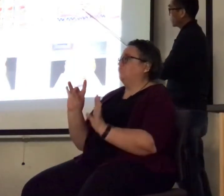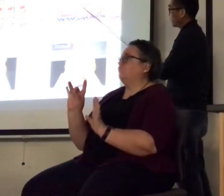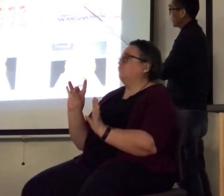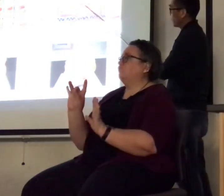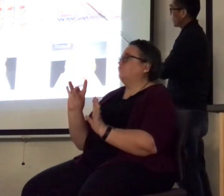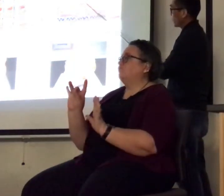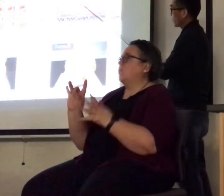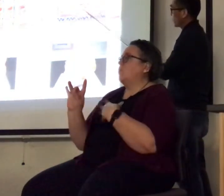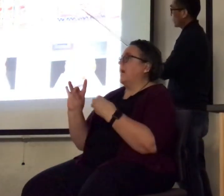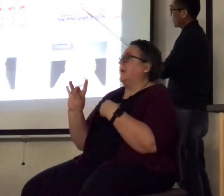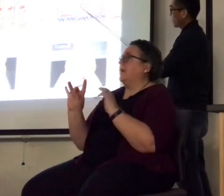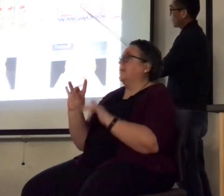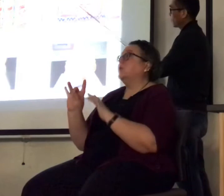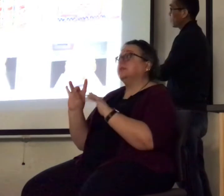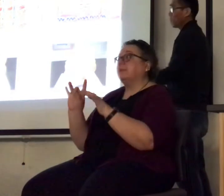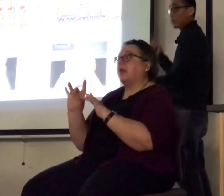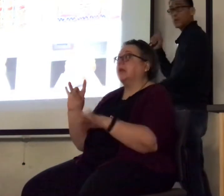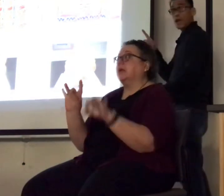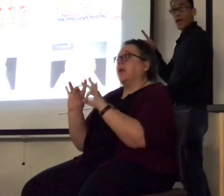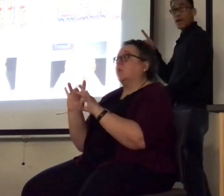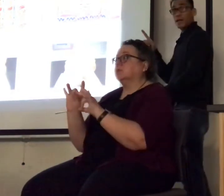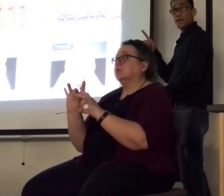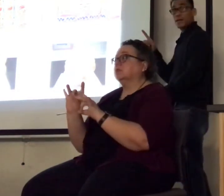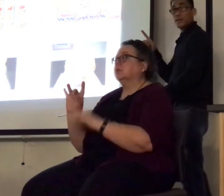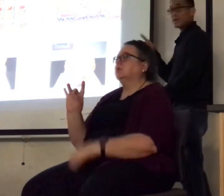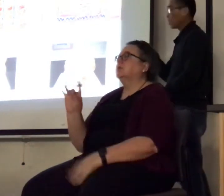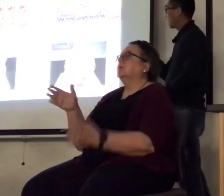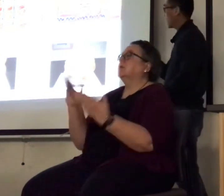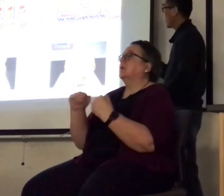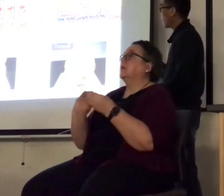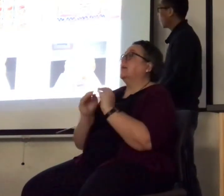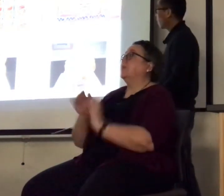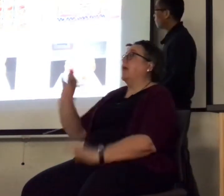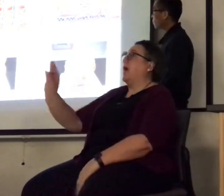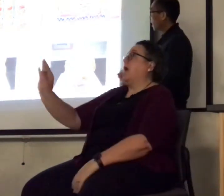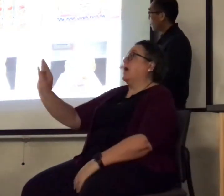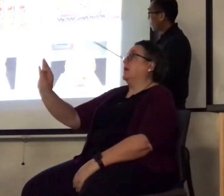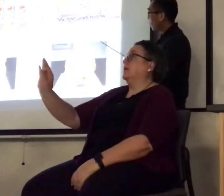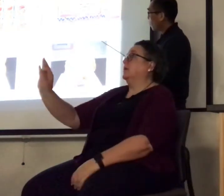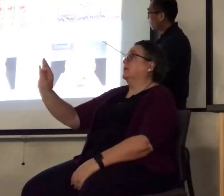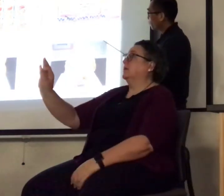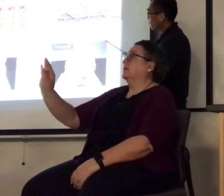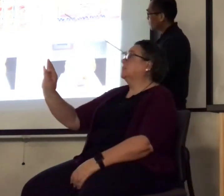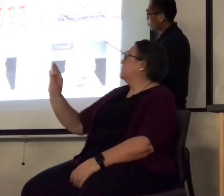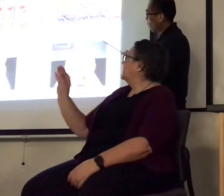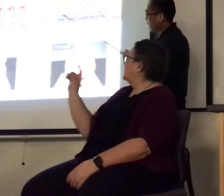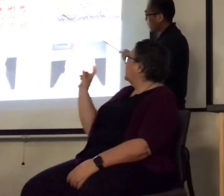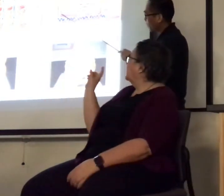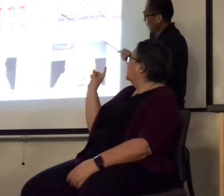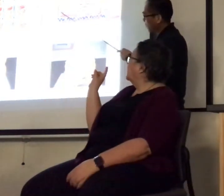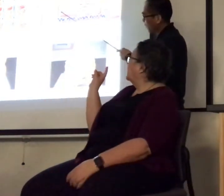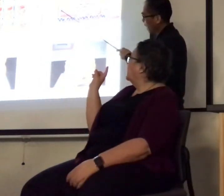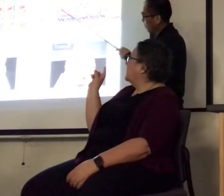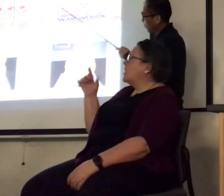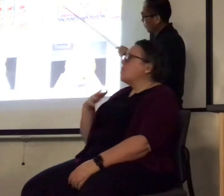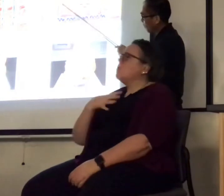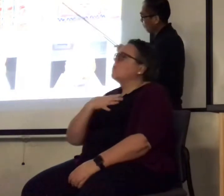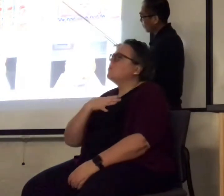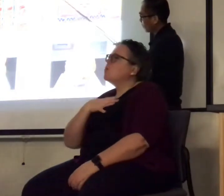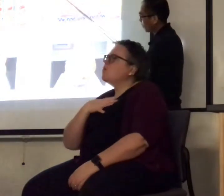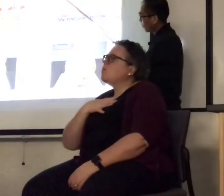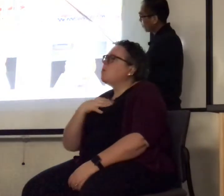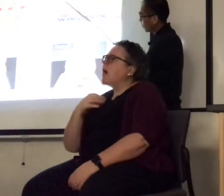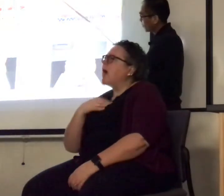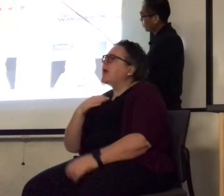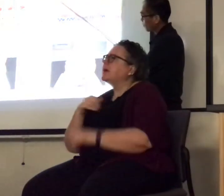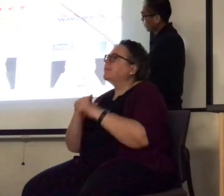The white stuff in the middle. Number 9. How about, it's white, but at the end right there.